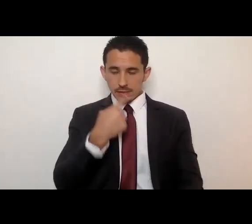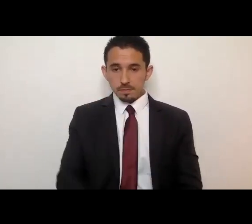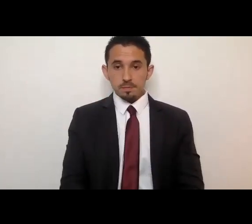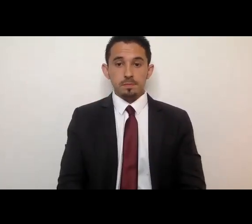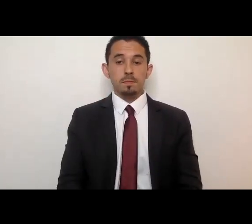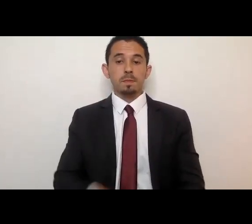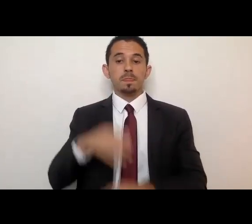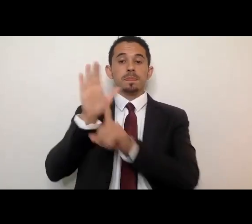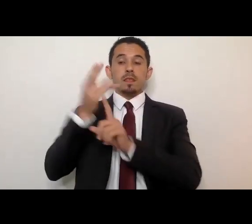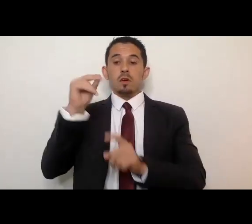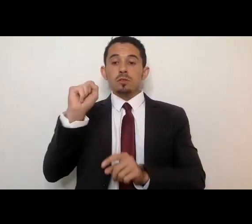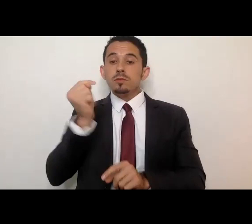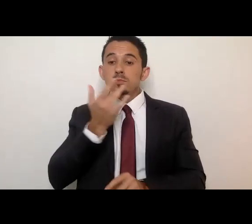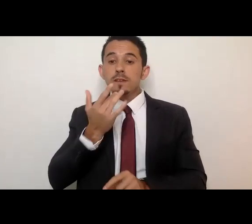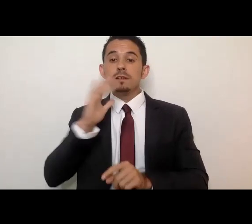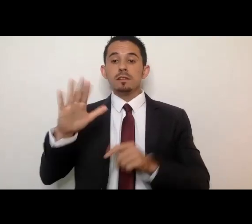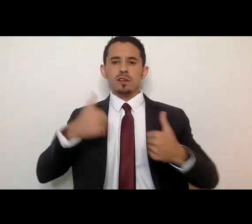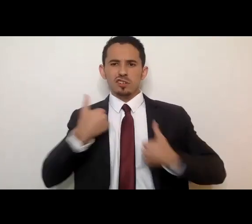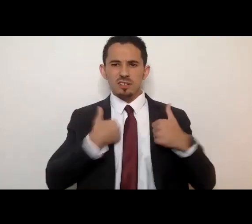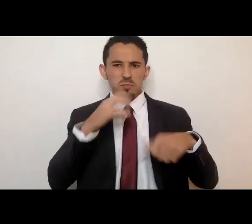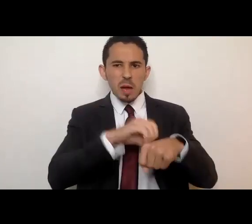they spread pathogens through their mouth parts.